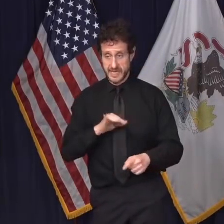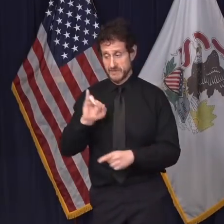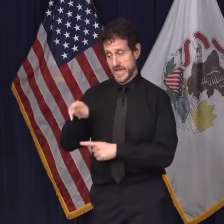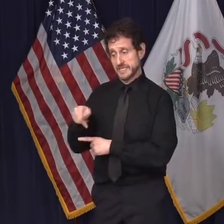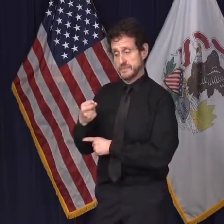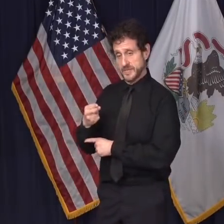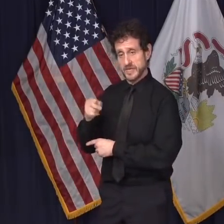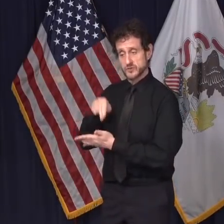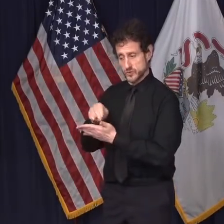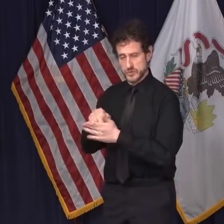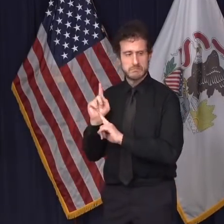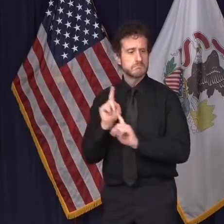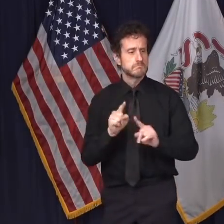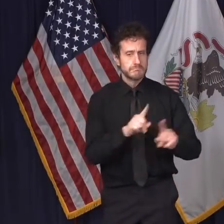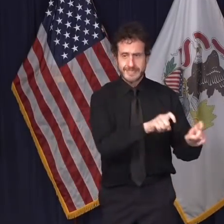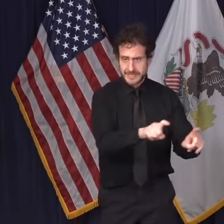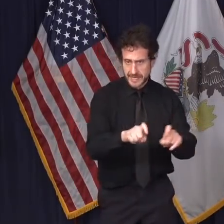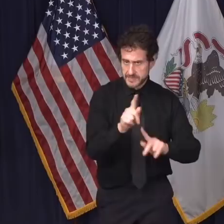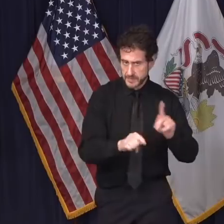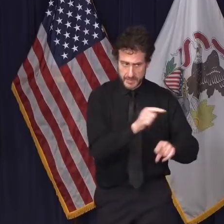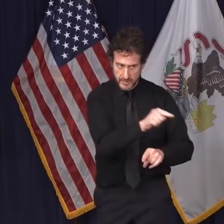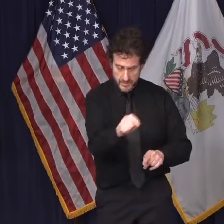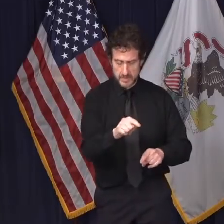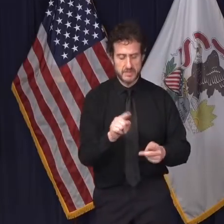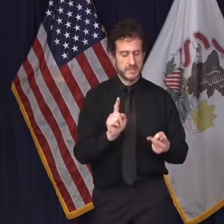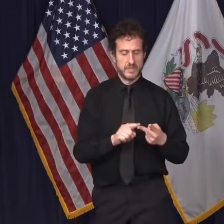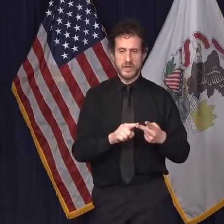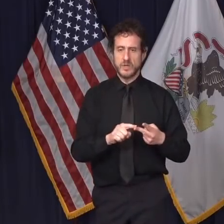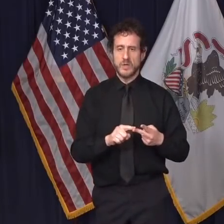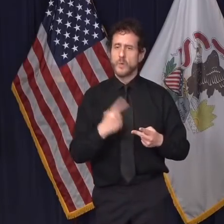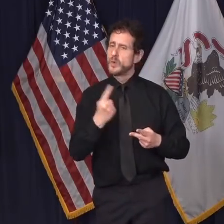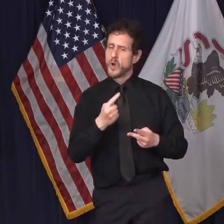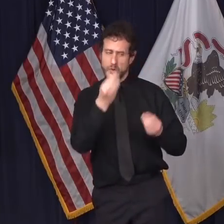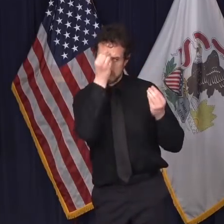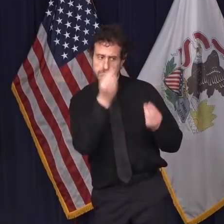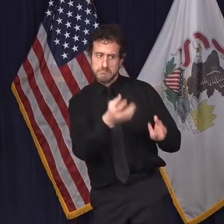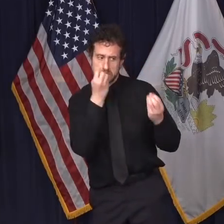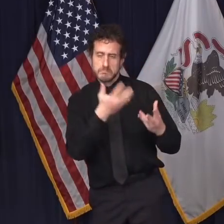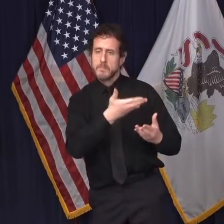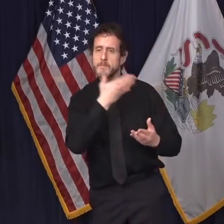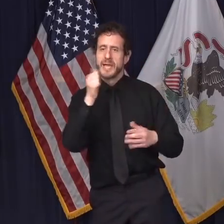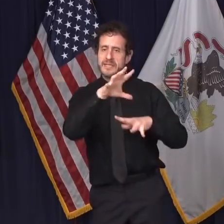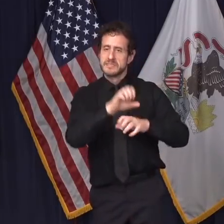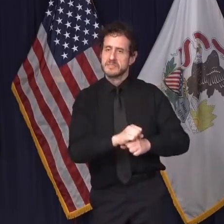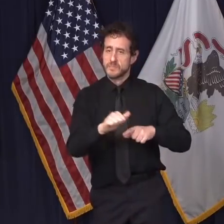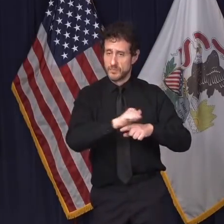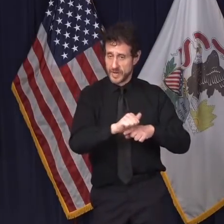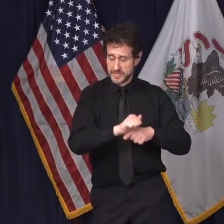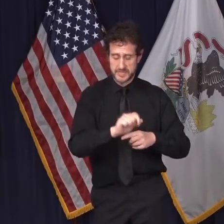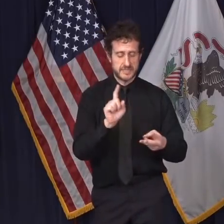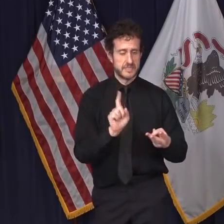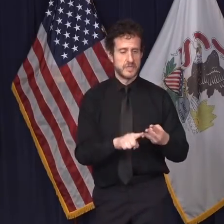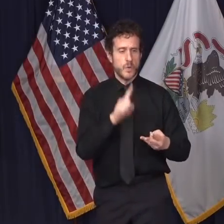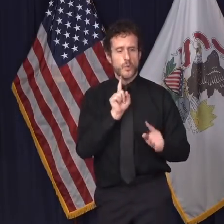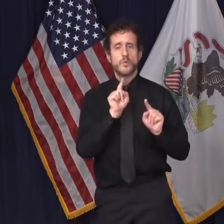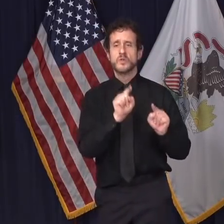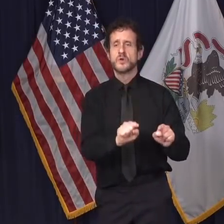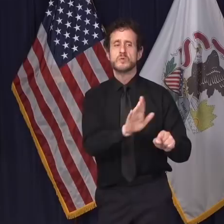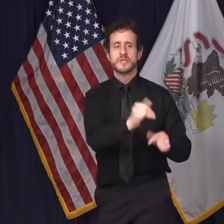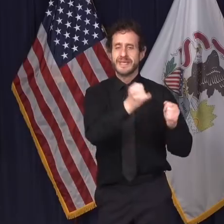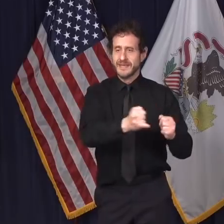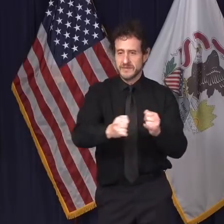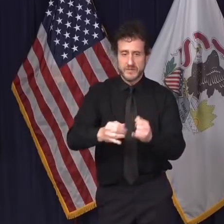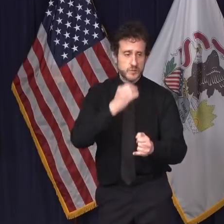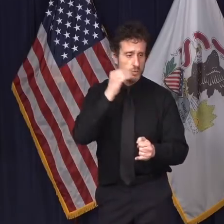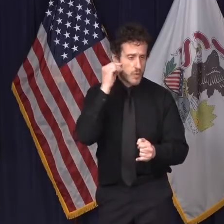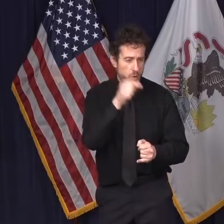IDPH nurses, consistent communication of best practices, and individual facility consultations with